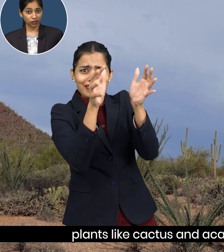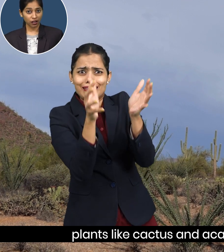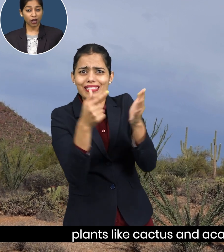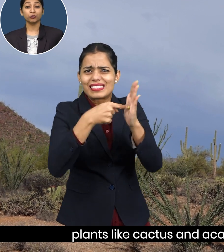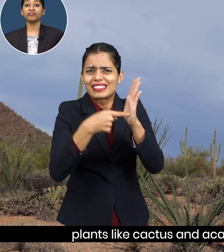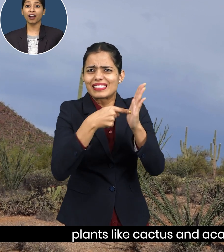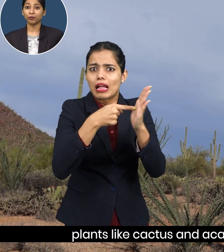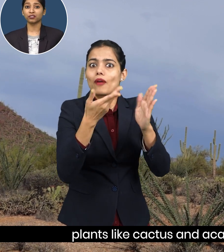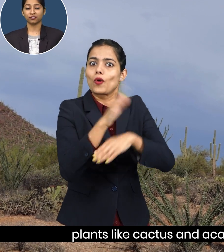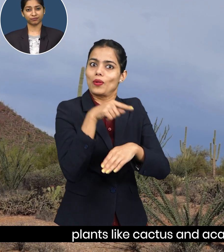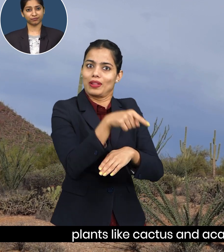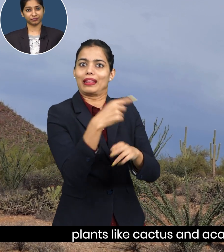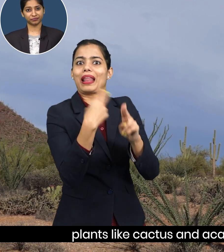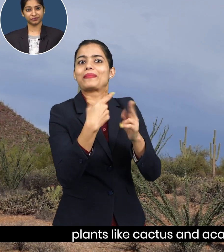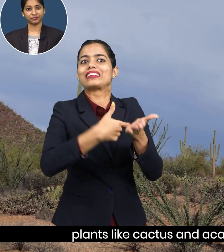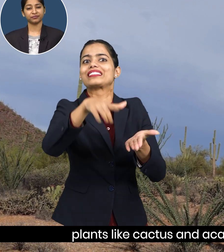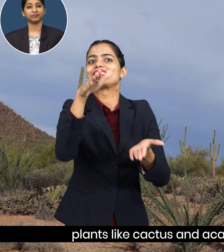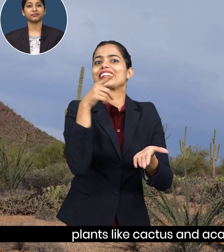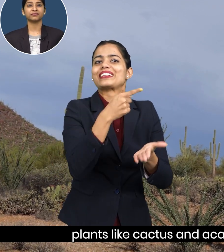bhabal are to be found.